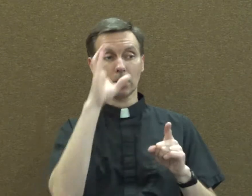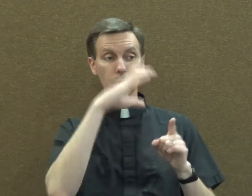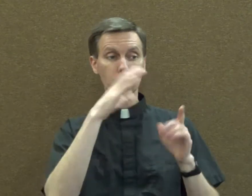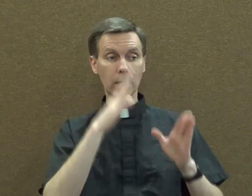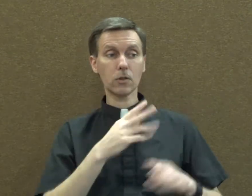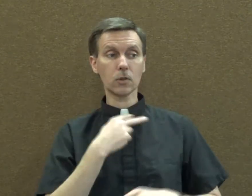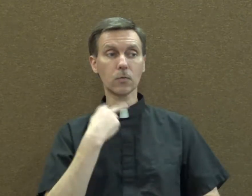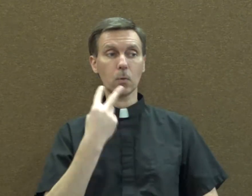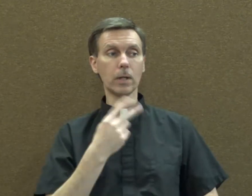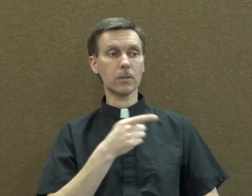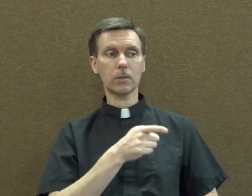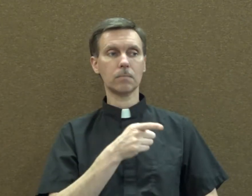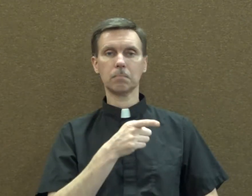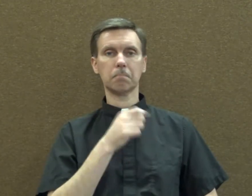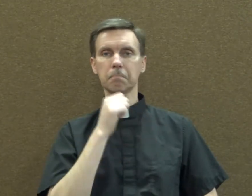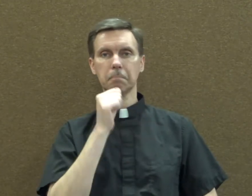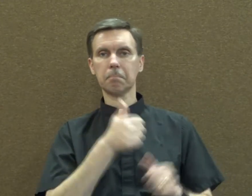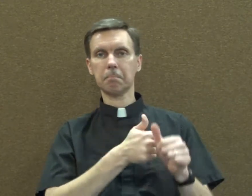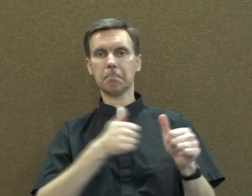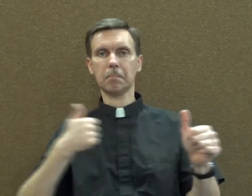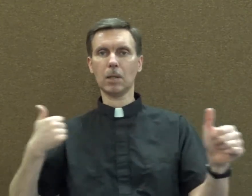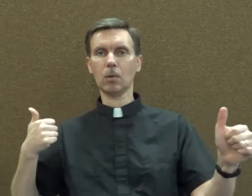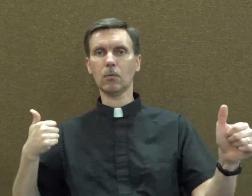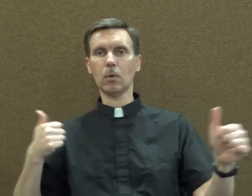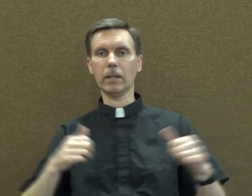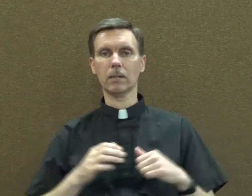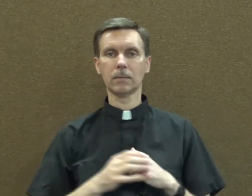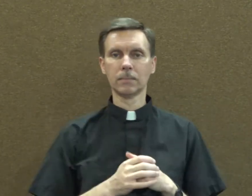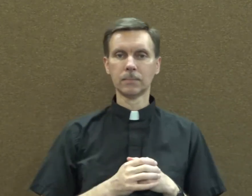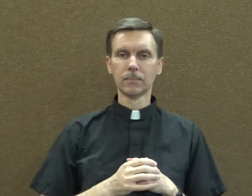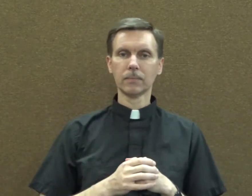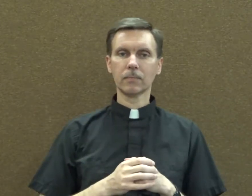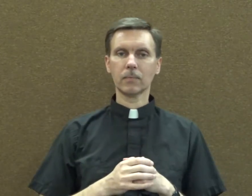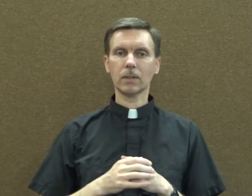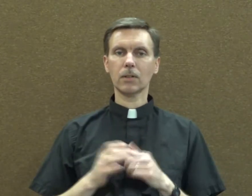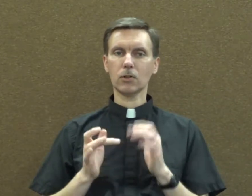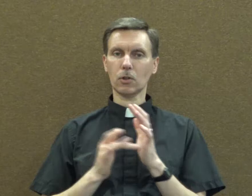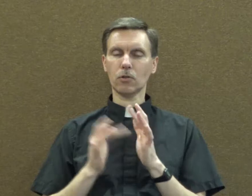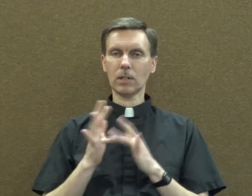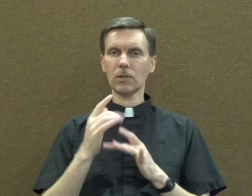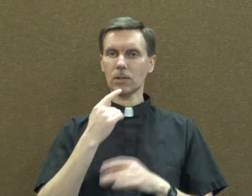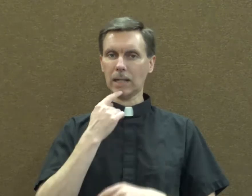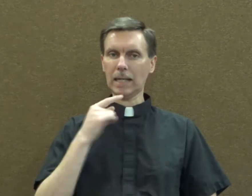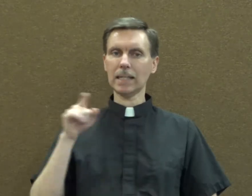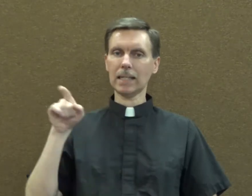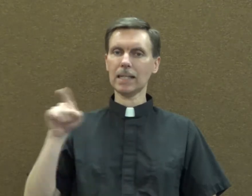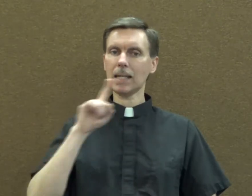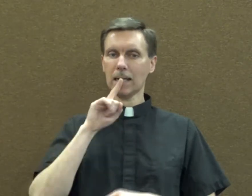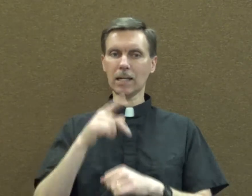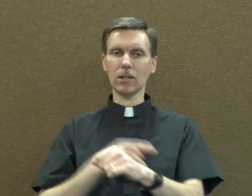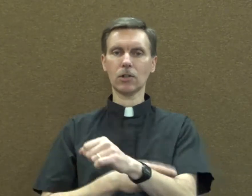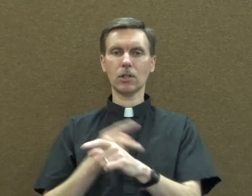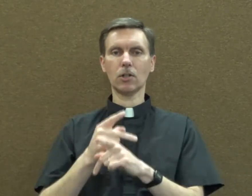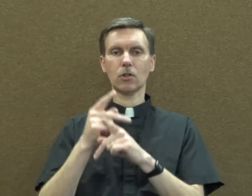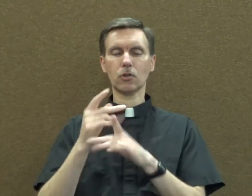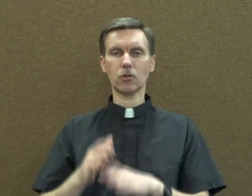a stranger's voice, they will avoid. And so Jesus said, He is the